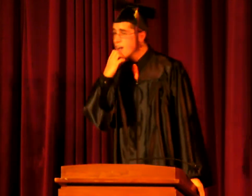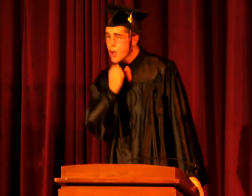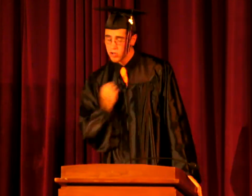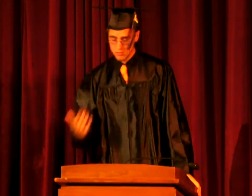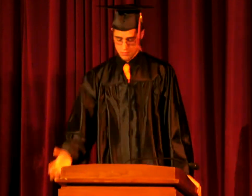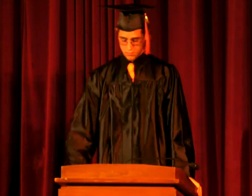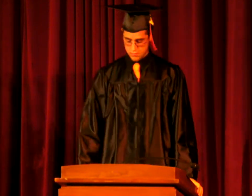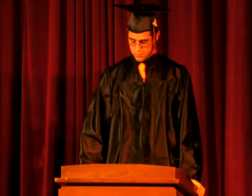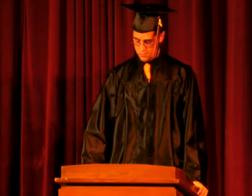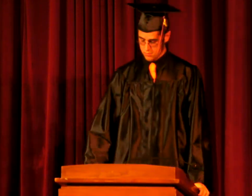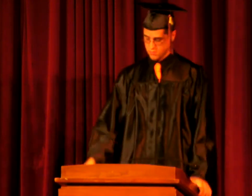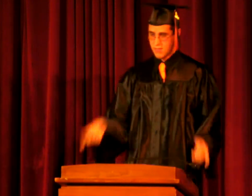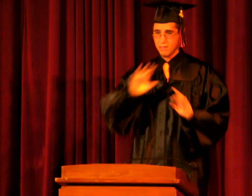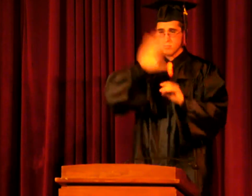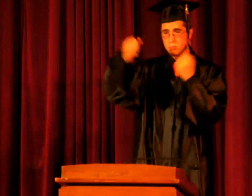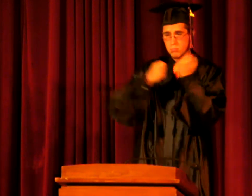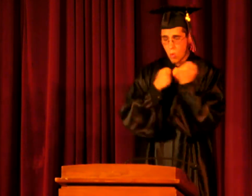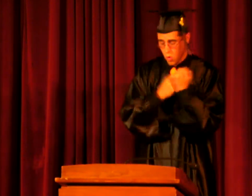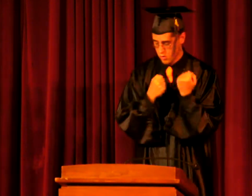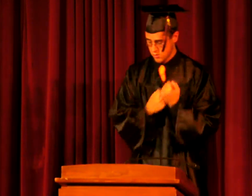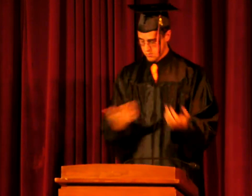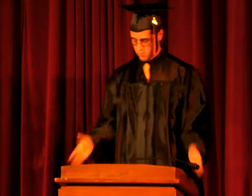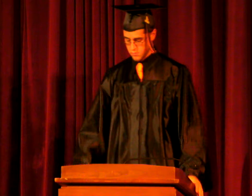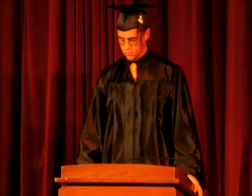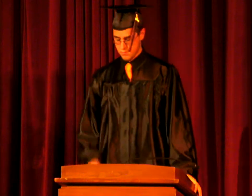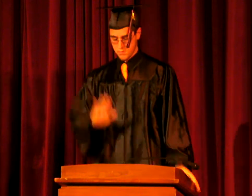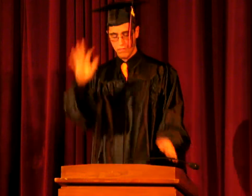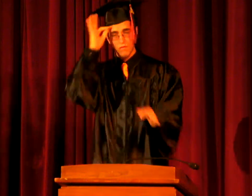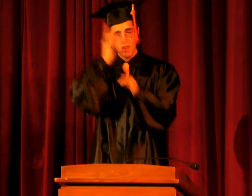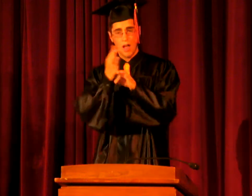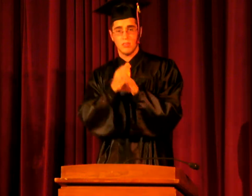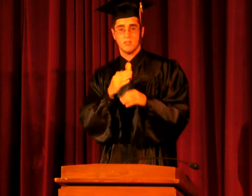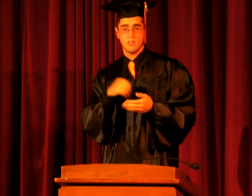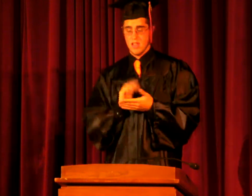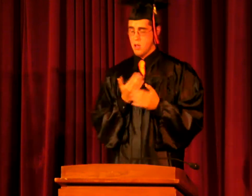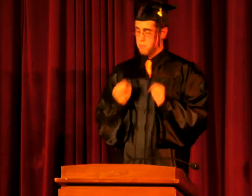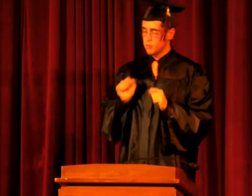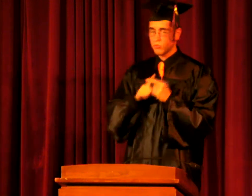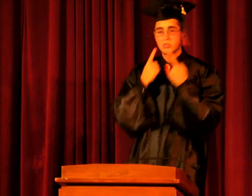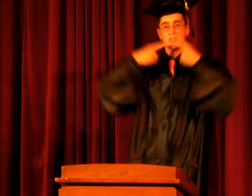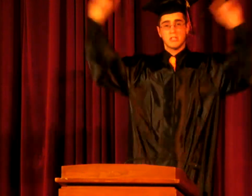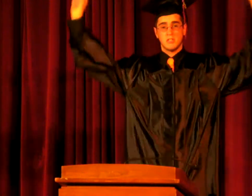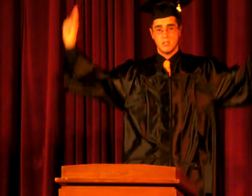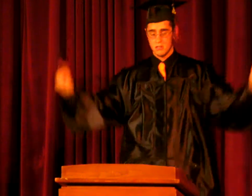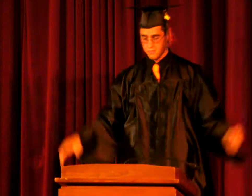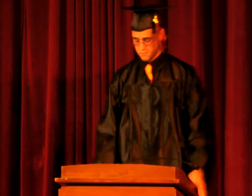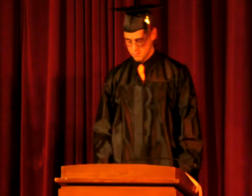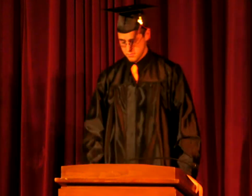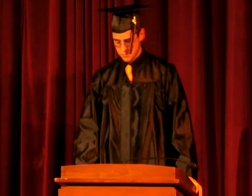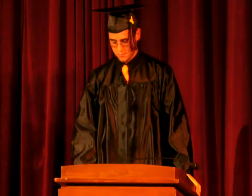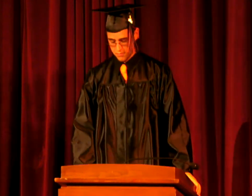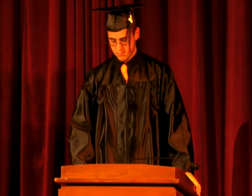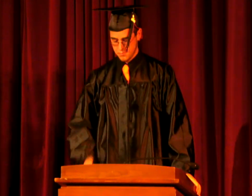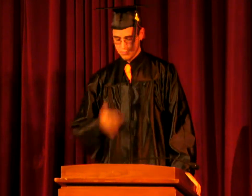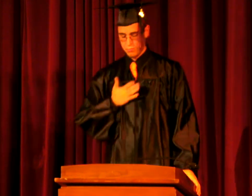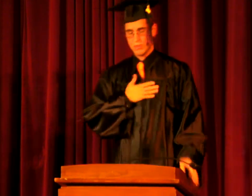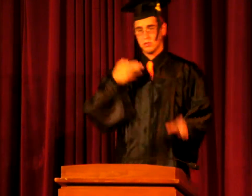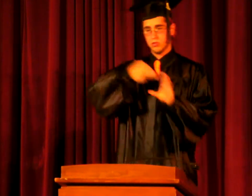They've loved us. They've cared for us. They've given us their support and their faith in our ability to